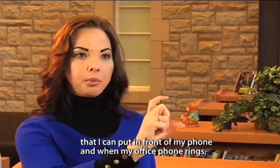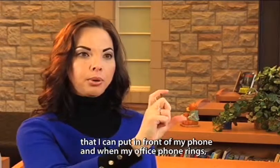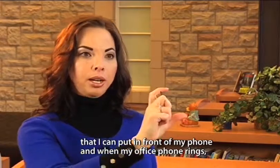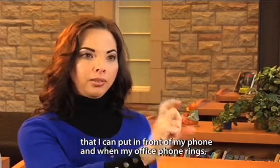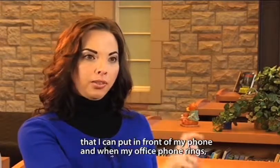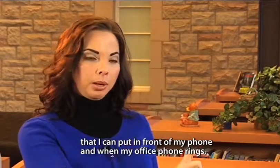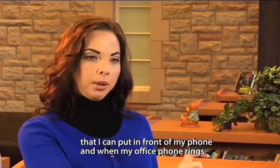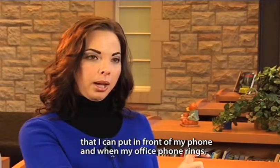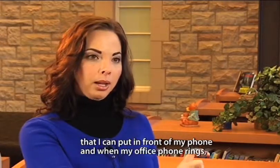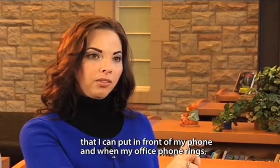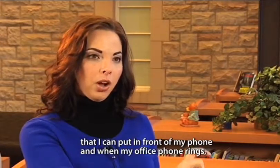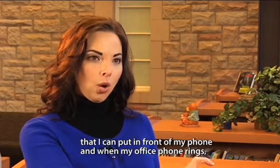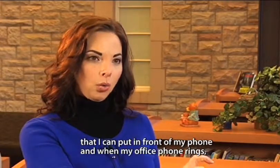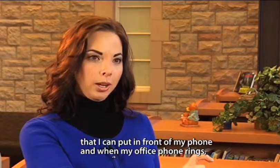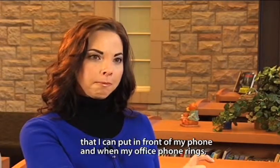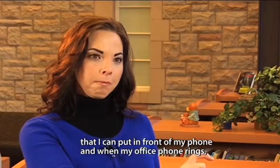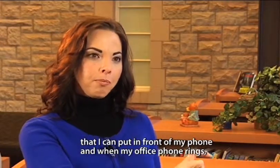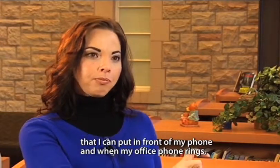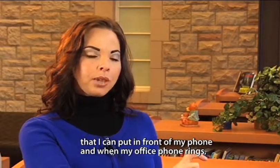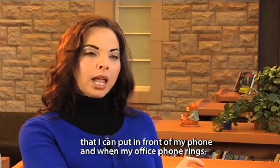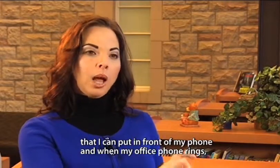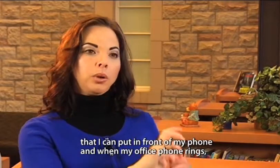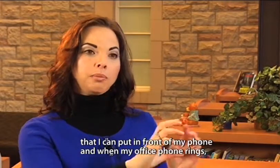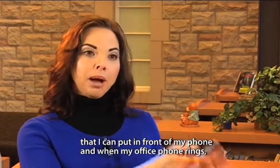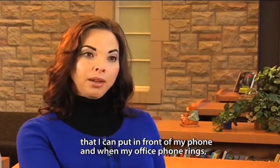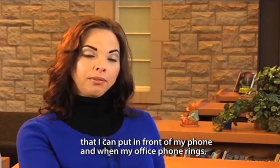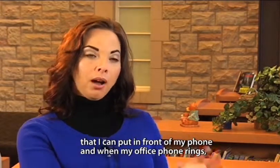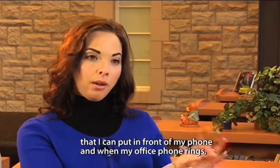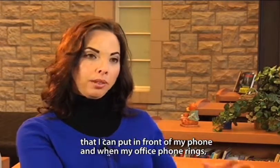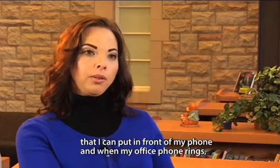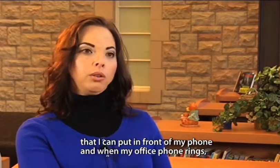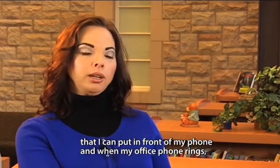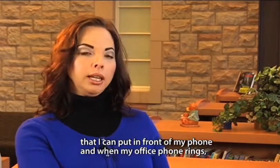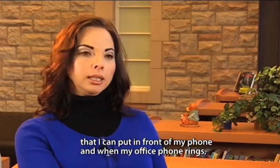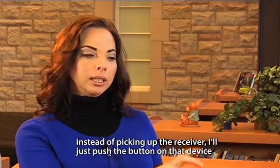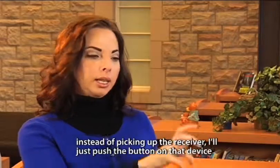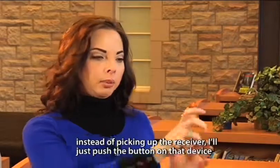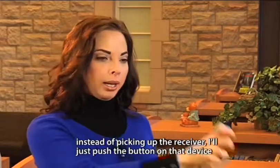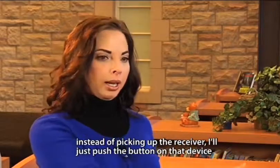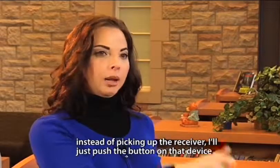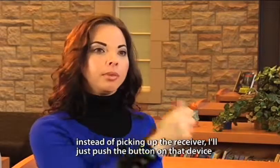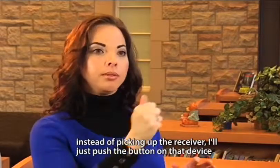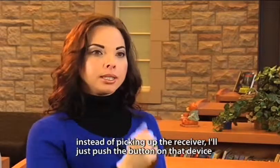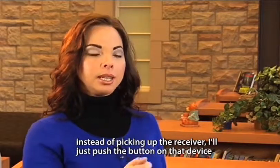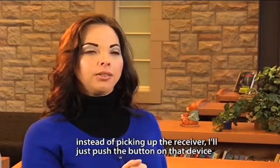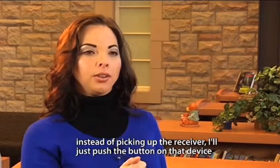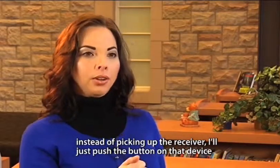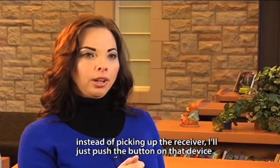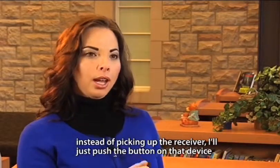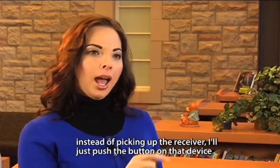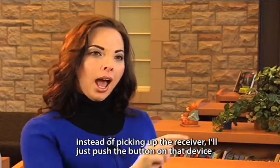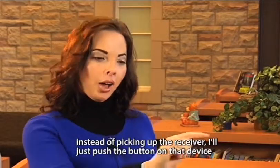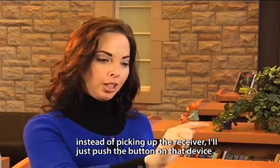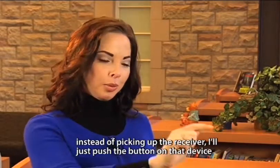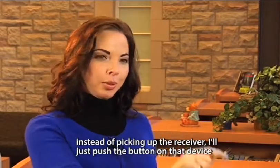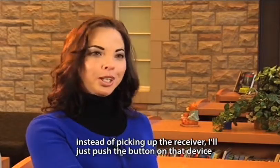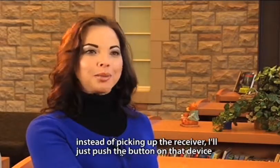put in front of my phone, and when my office phone rings, instead of picking up the receiver, I'll just push the